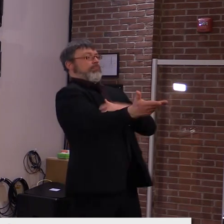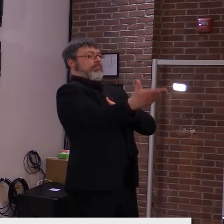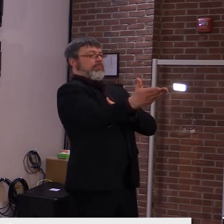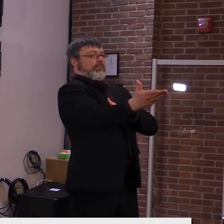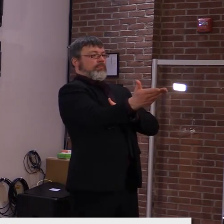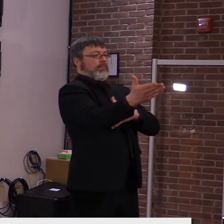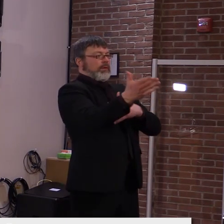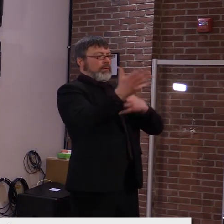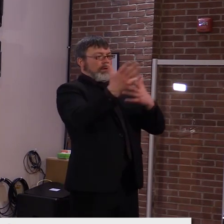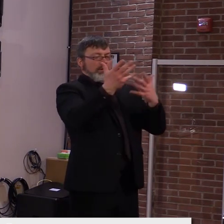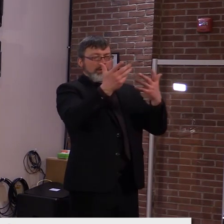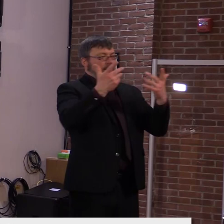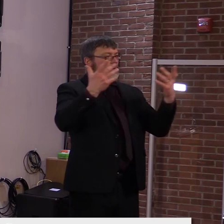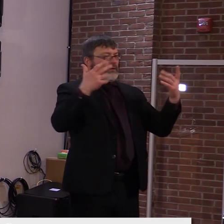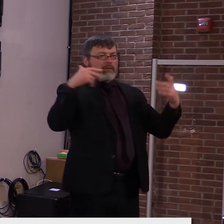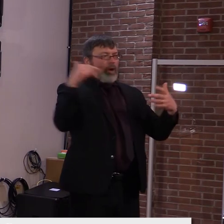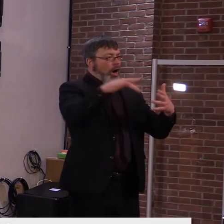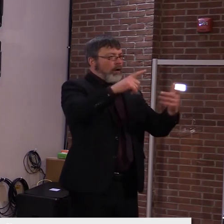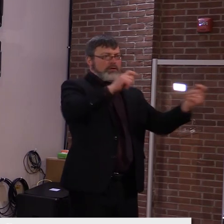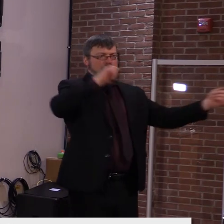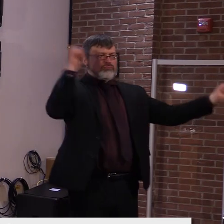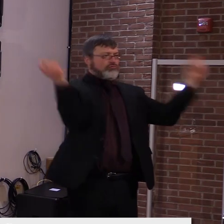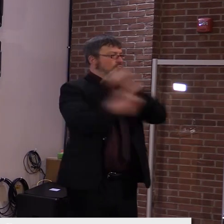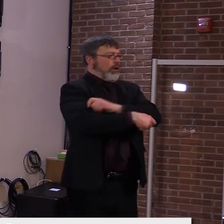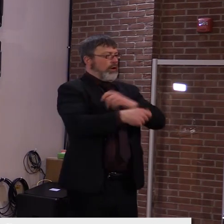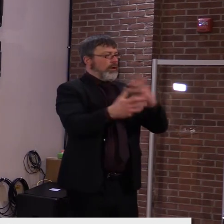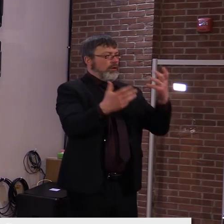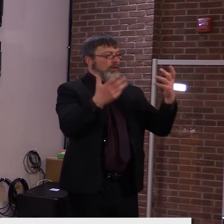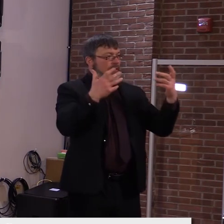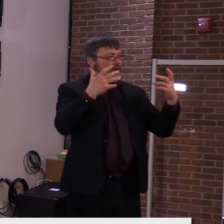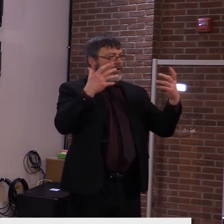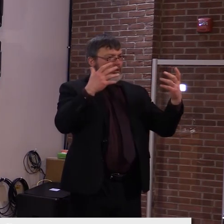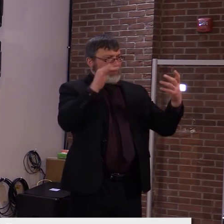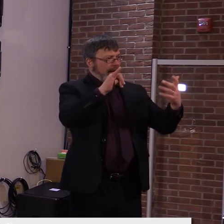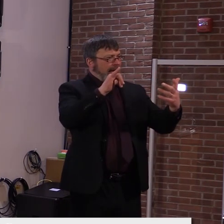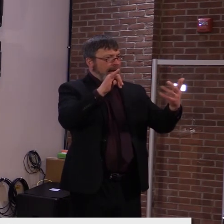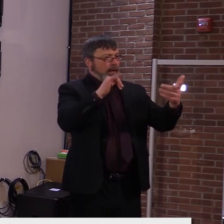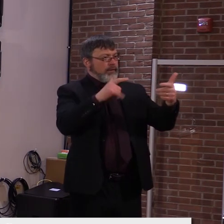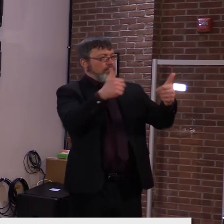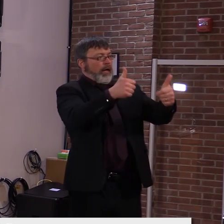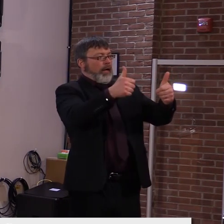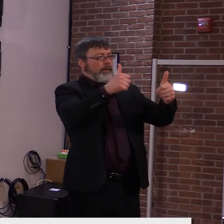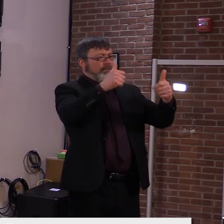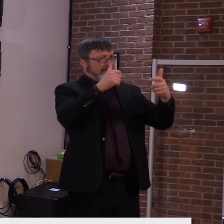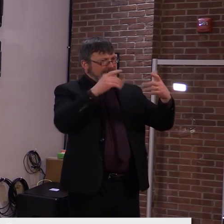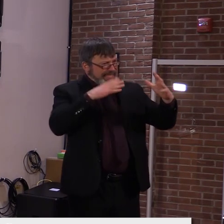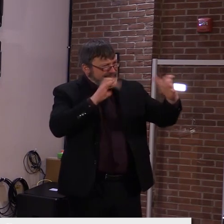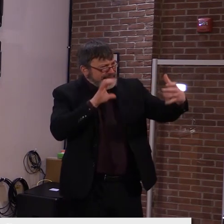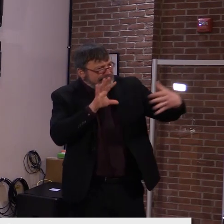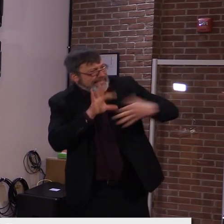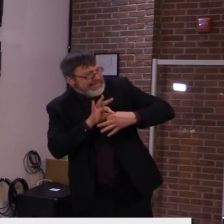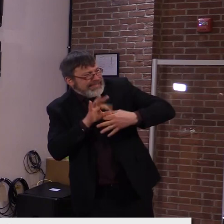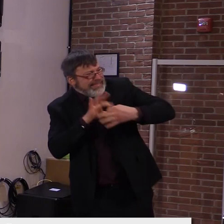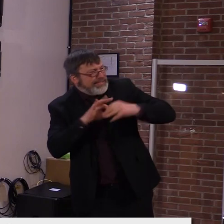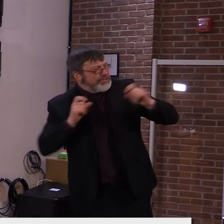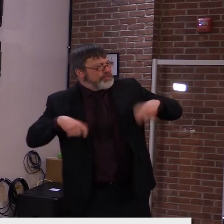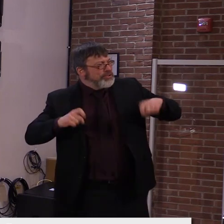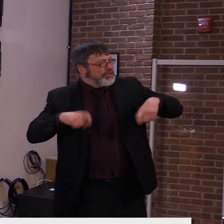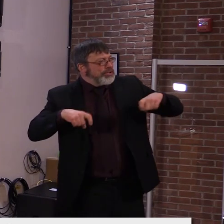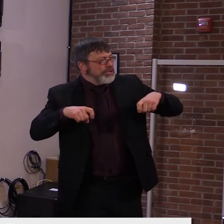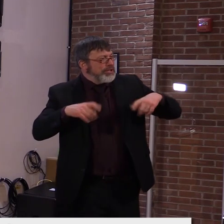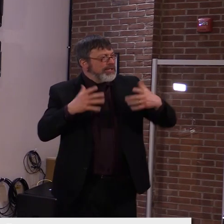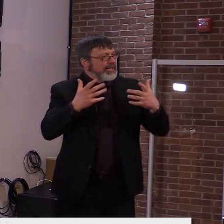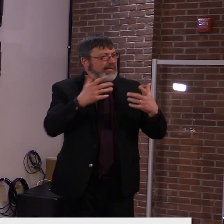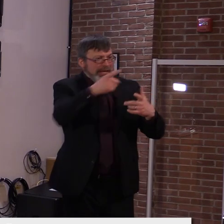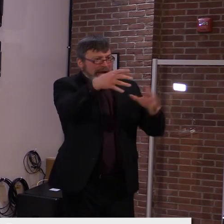and through the vaccine programs that we've had in partnership with the UVM Medical Center. This is the